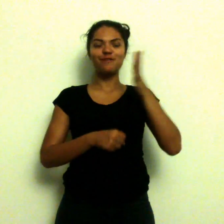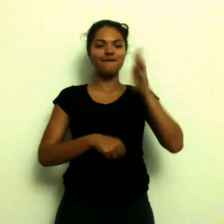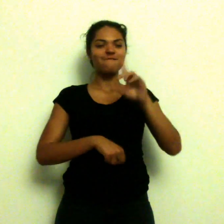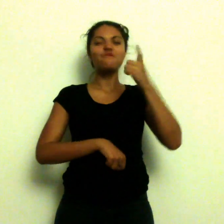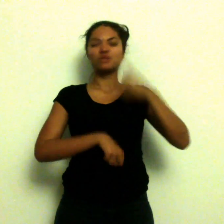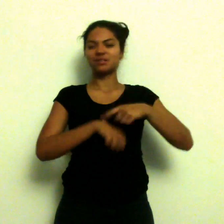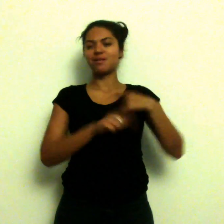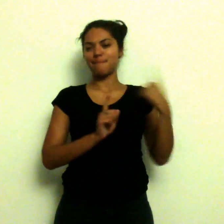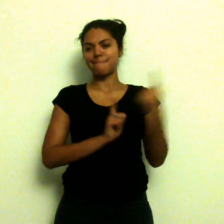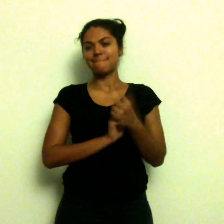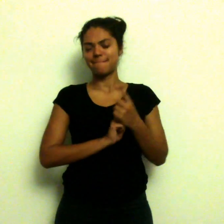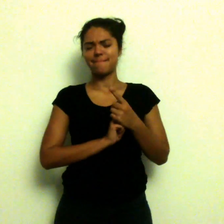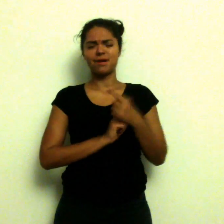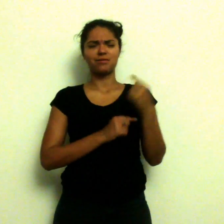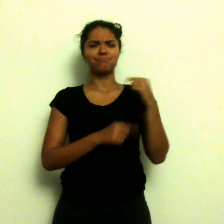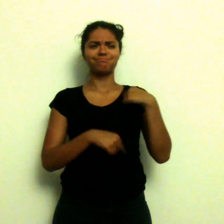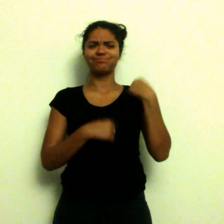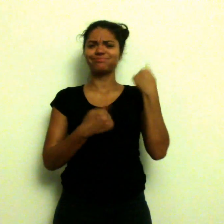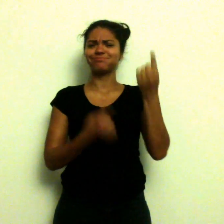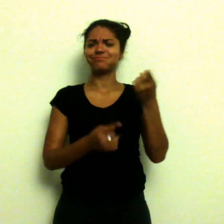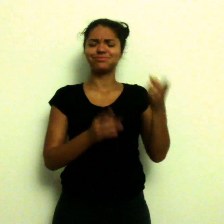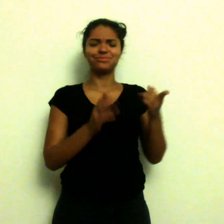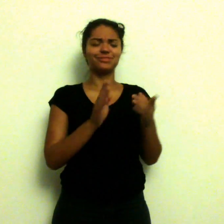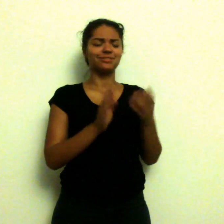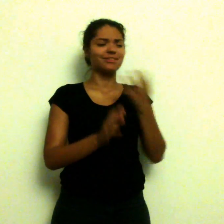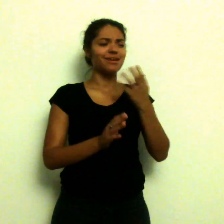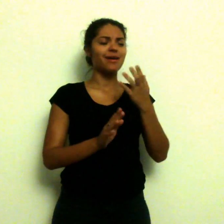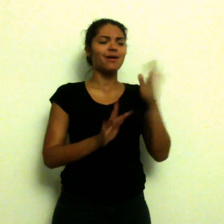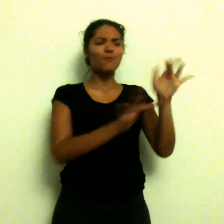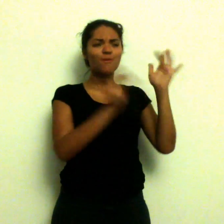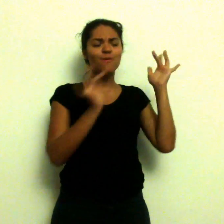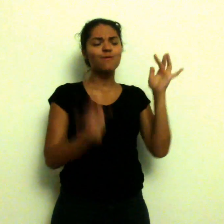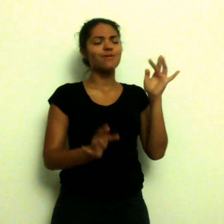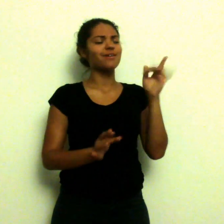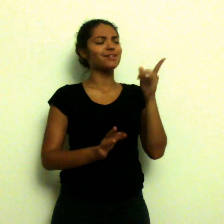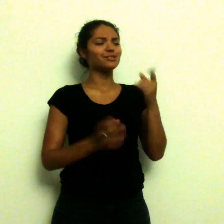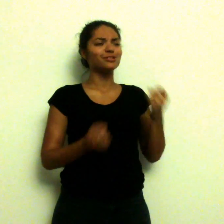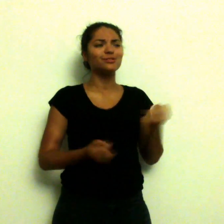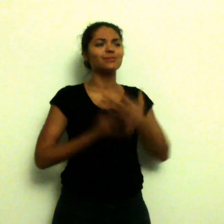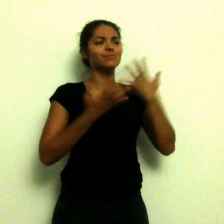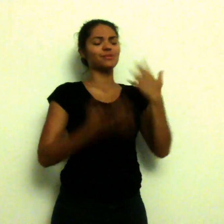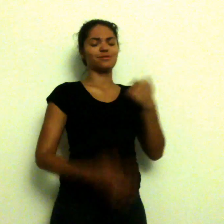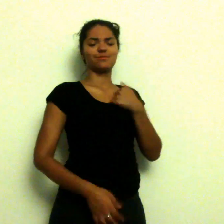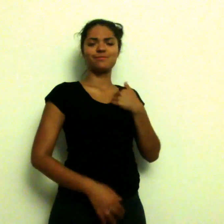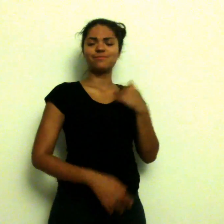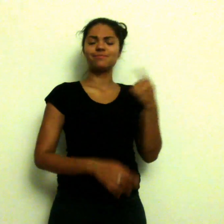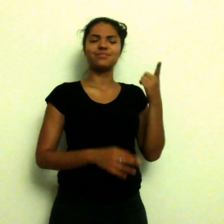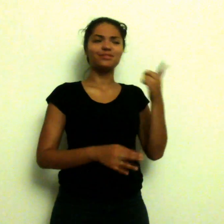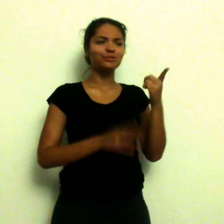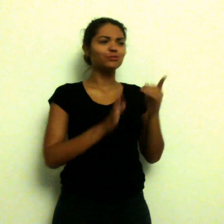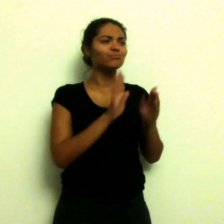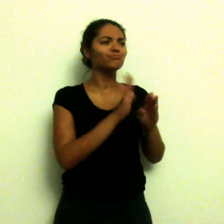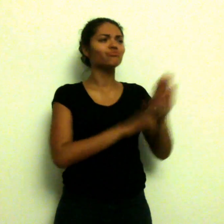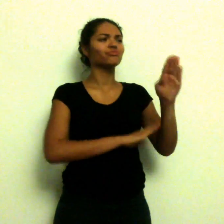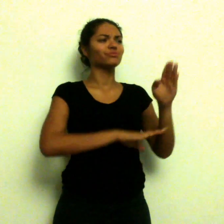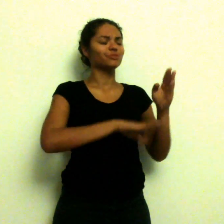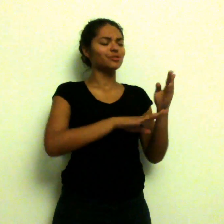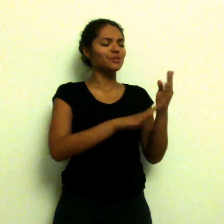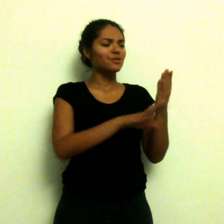bright light she has been. She has inspired my own life, and watching her grow and blossom into a powerful writer has